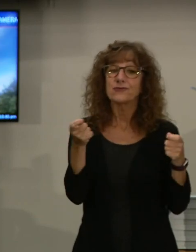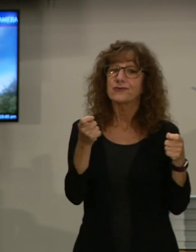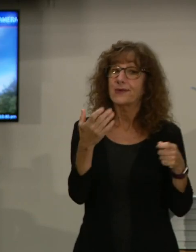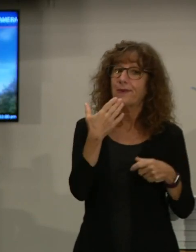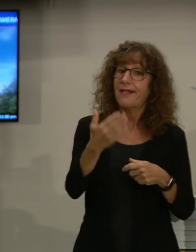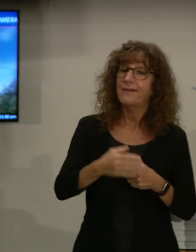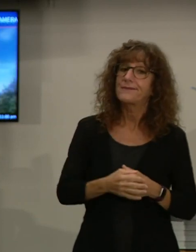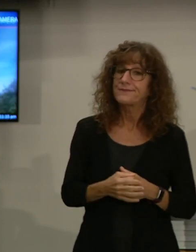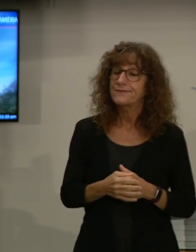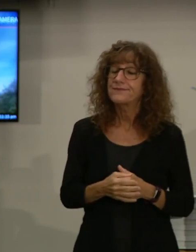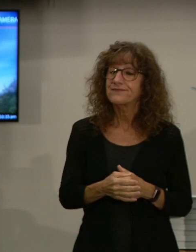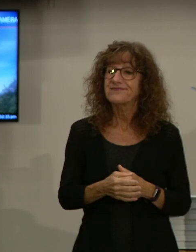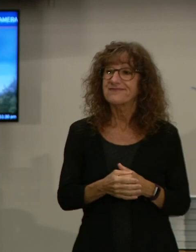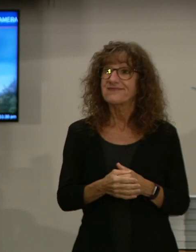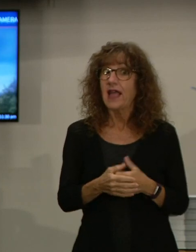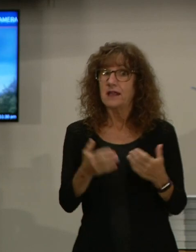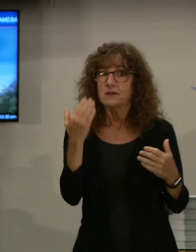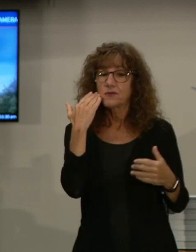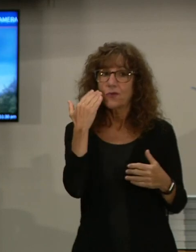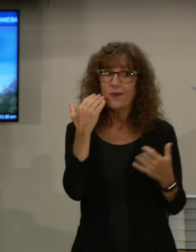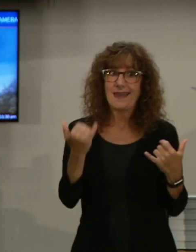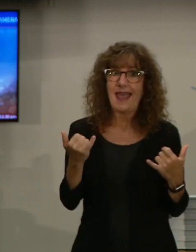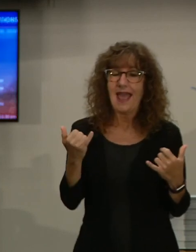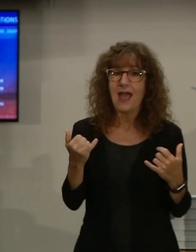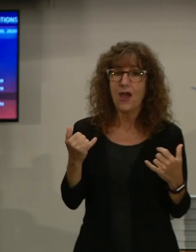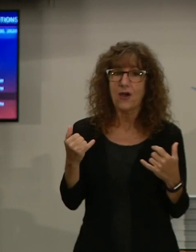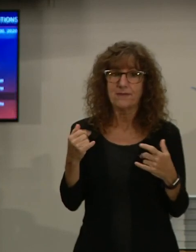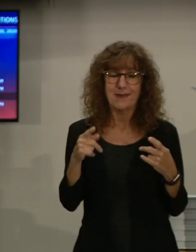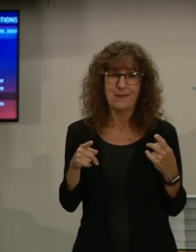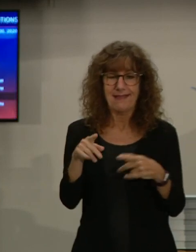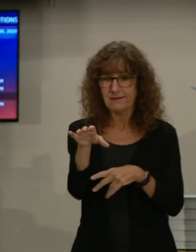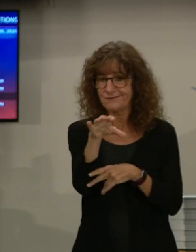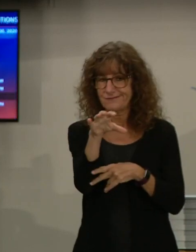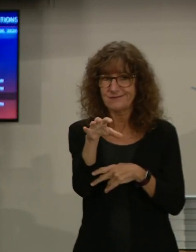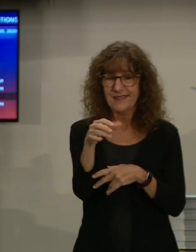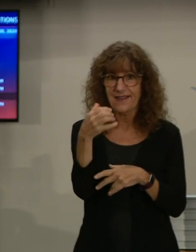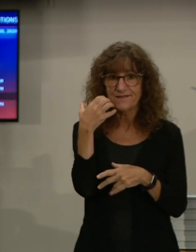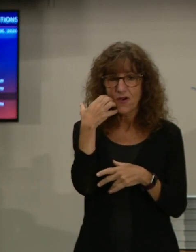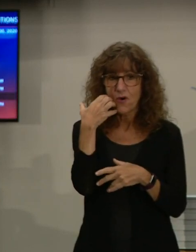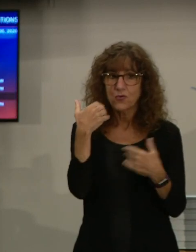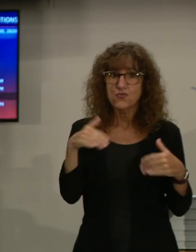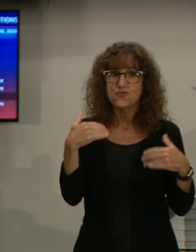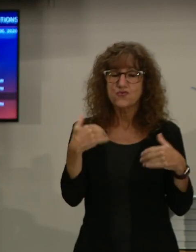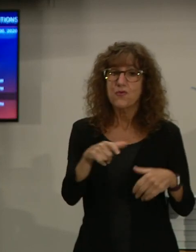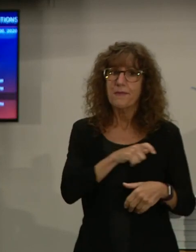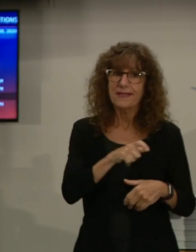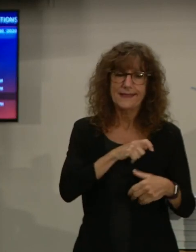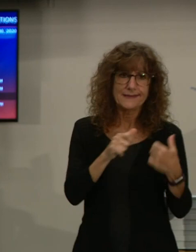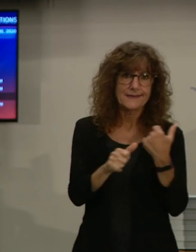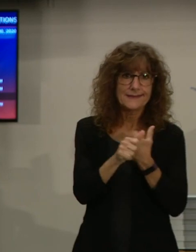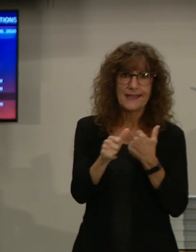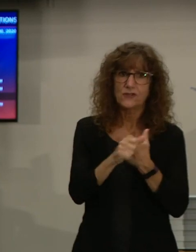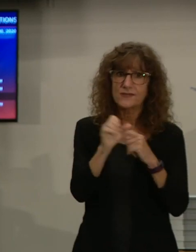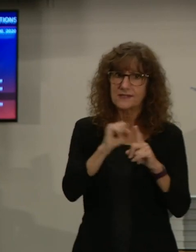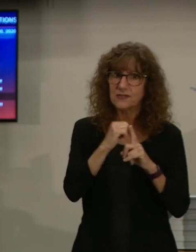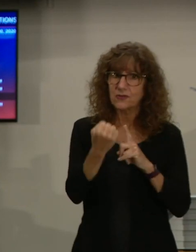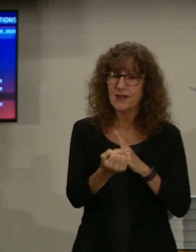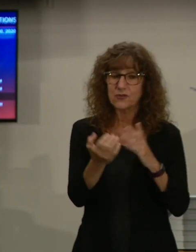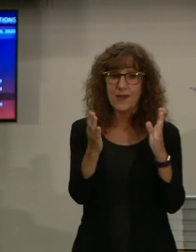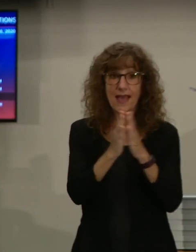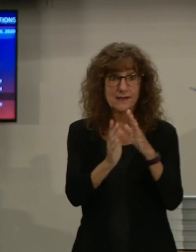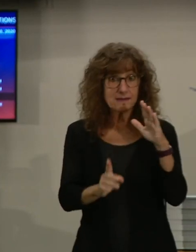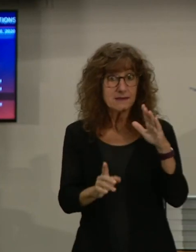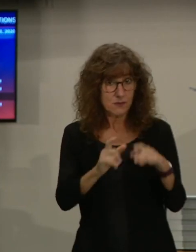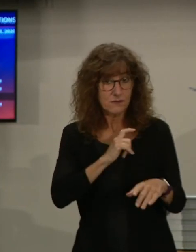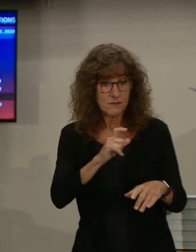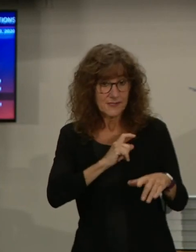well. And in this day and time when everybody has a camera phone, you can imagine the peril that we put our officers in. We ask them to show up, we